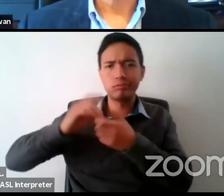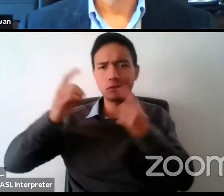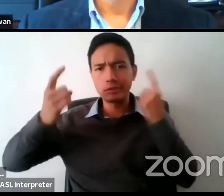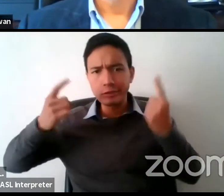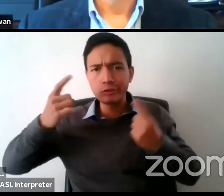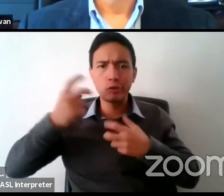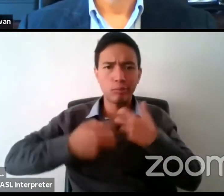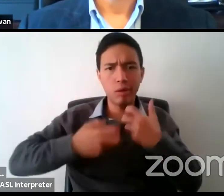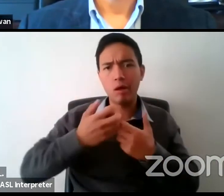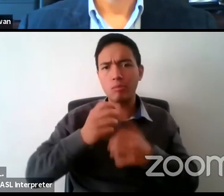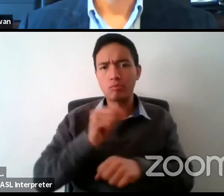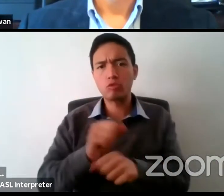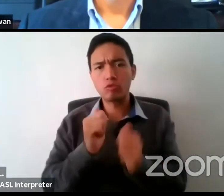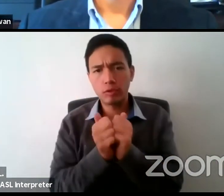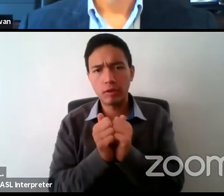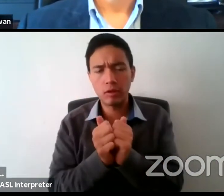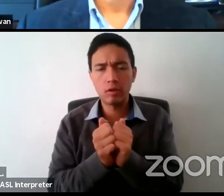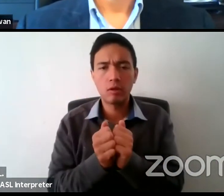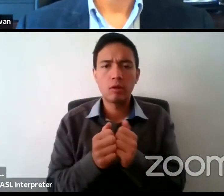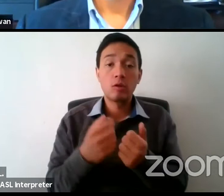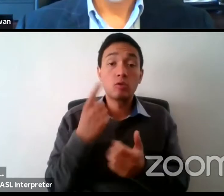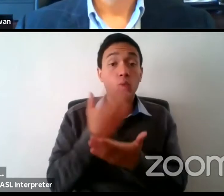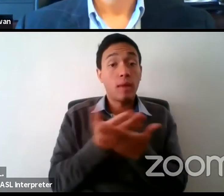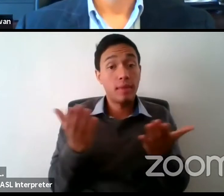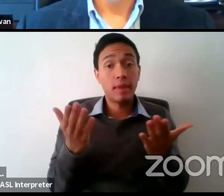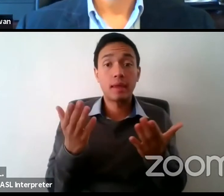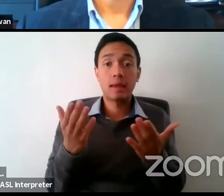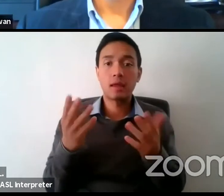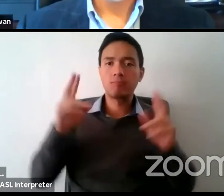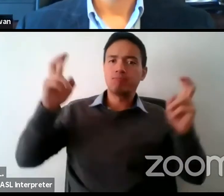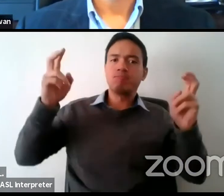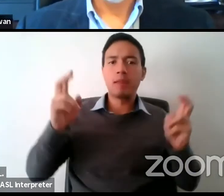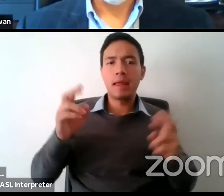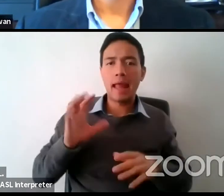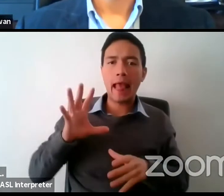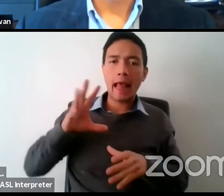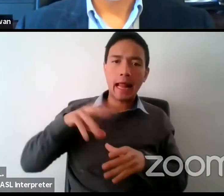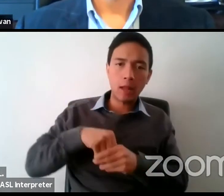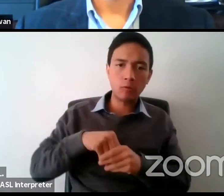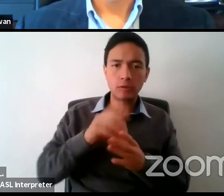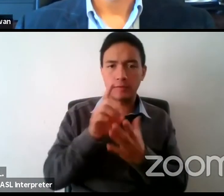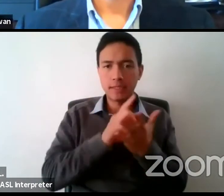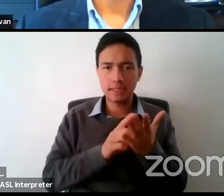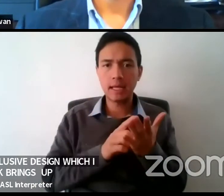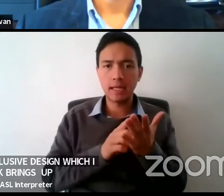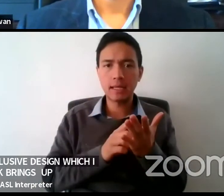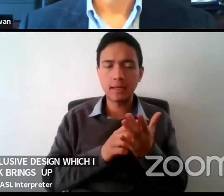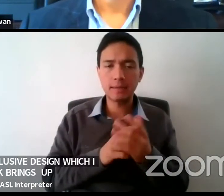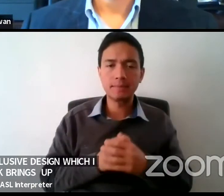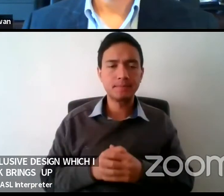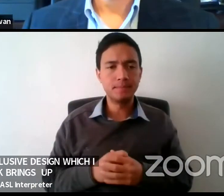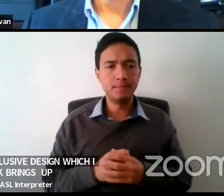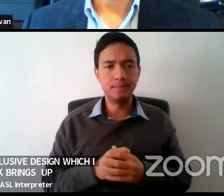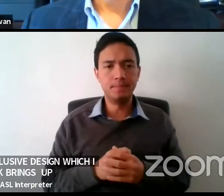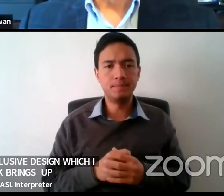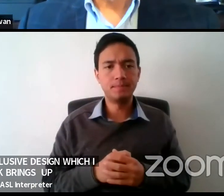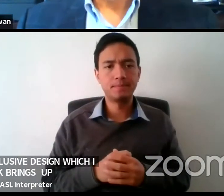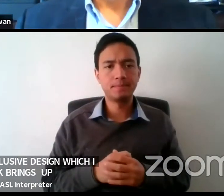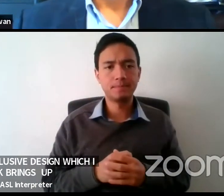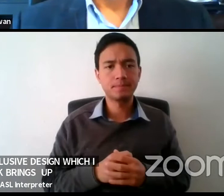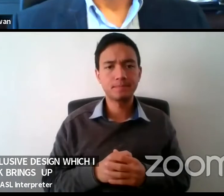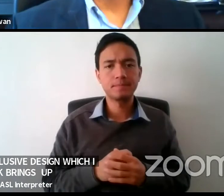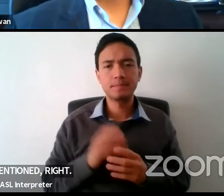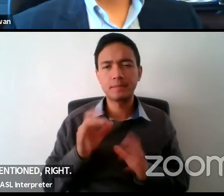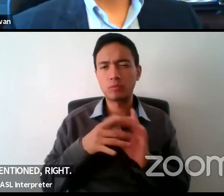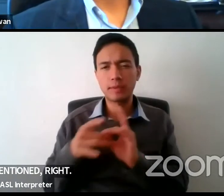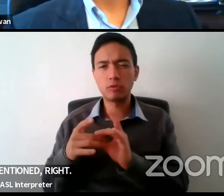this idea of inclusive design, which I mentioned earlier, and I think brings up the vision issue that was just mentioned, right? One of the